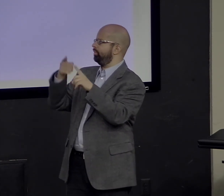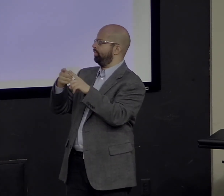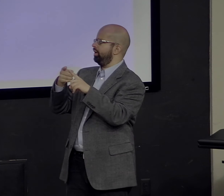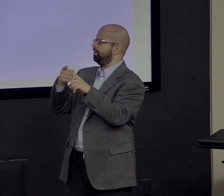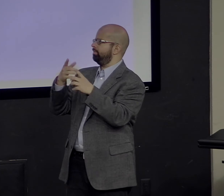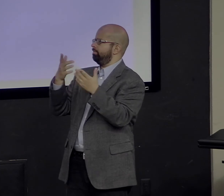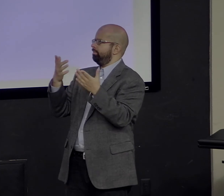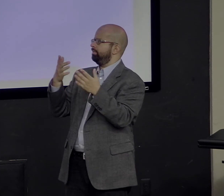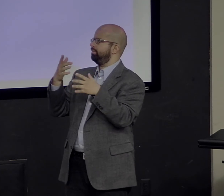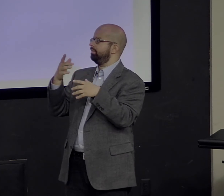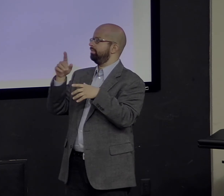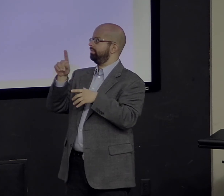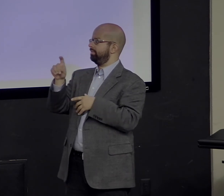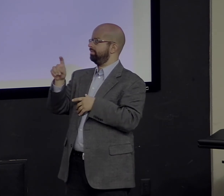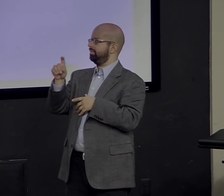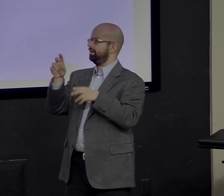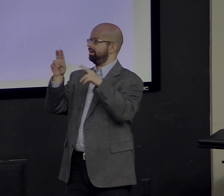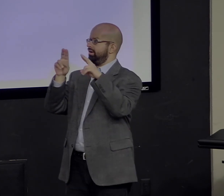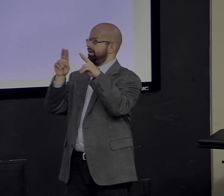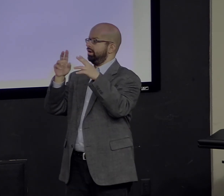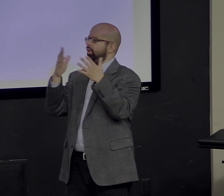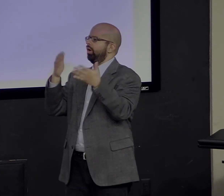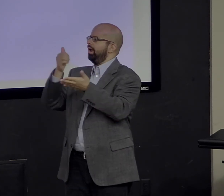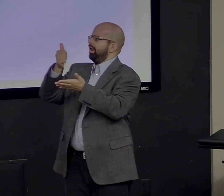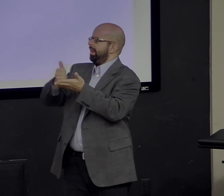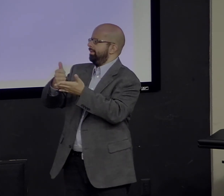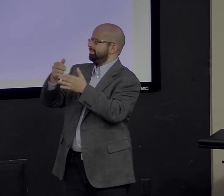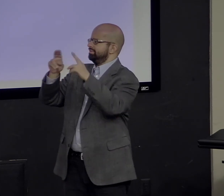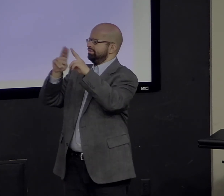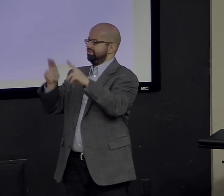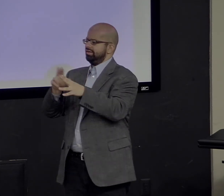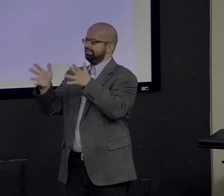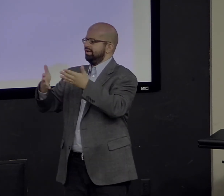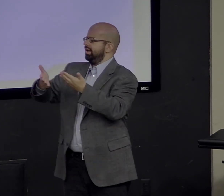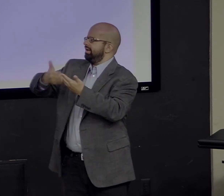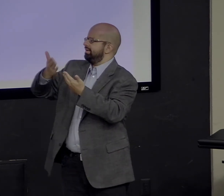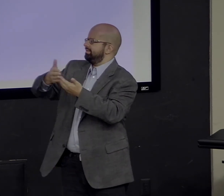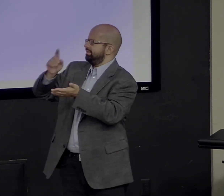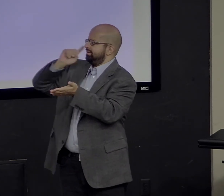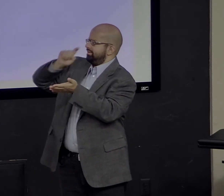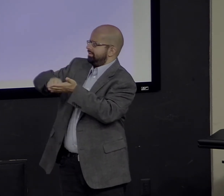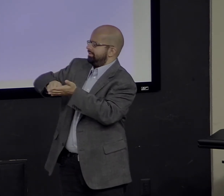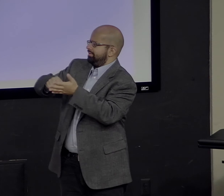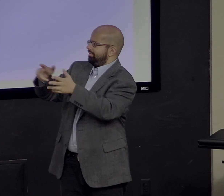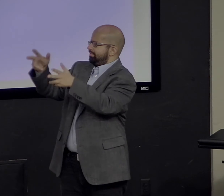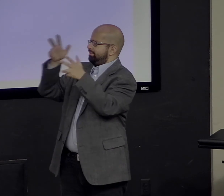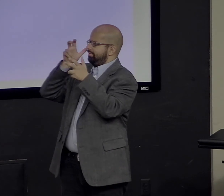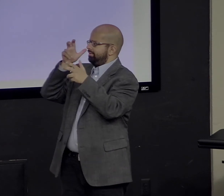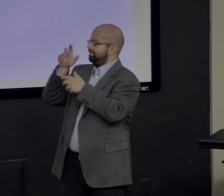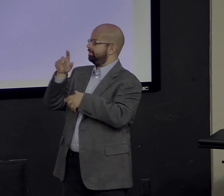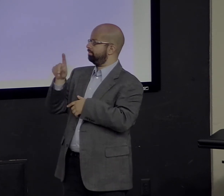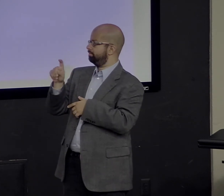comprehend. So I'm wondering, within your research, what would be easier